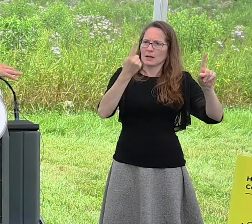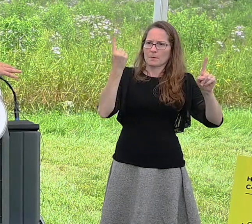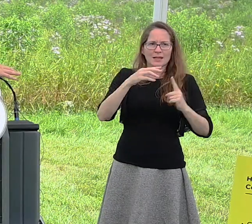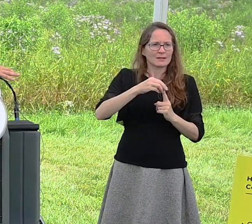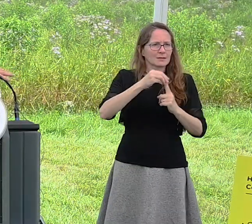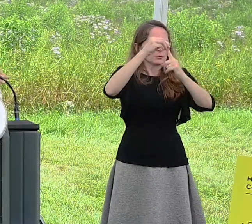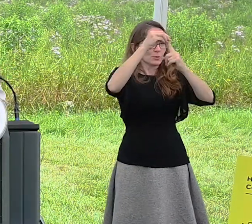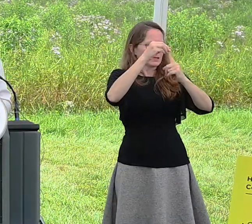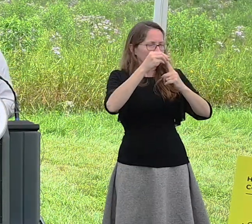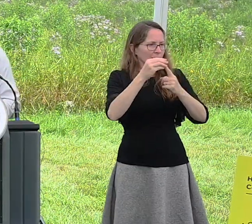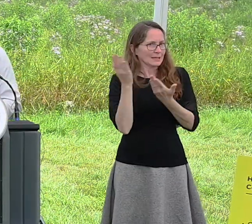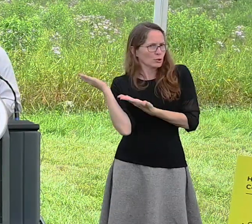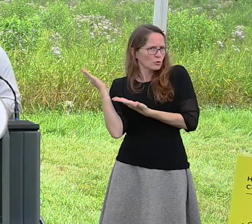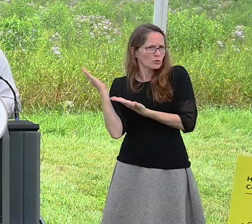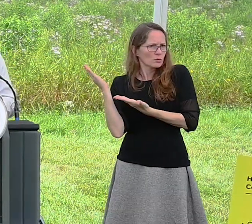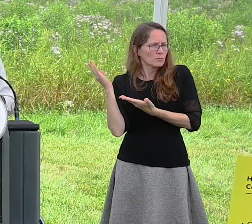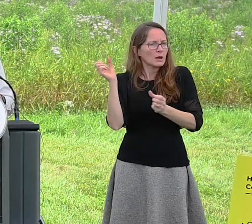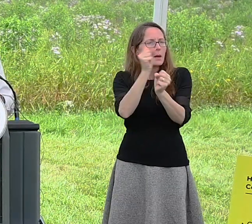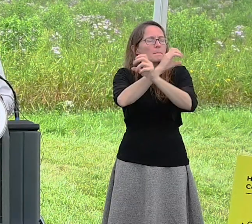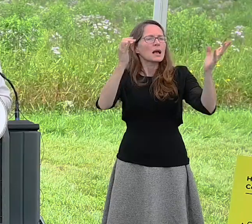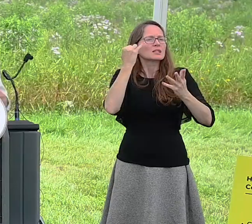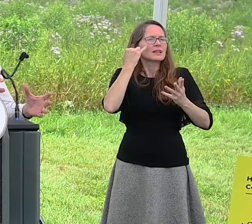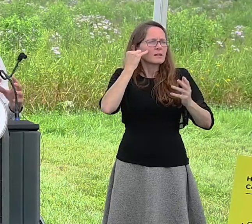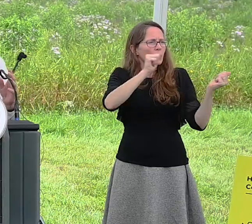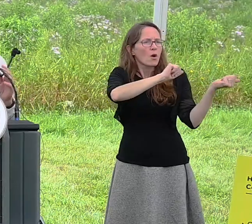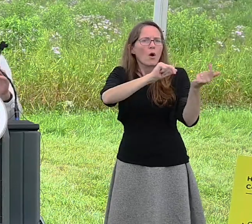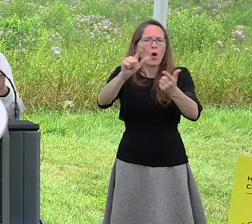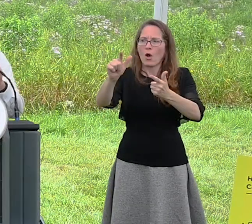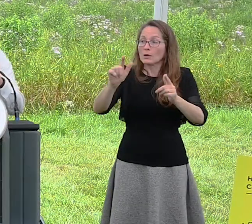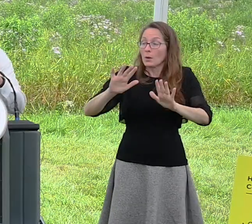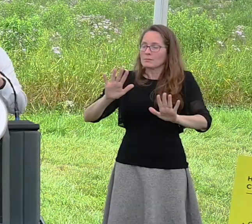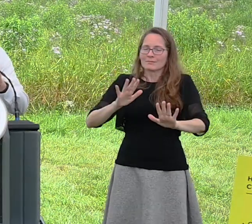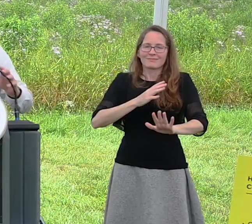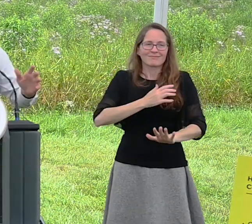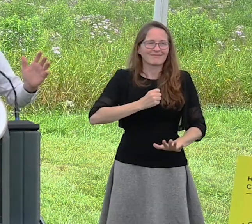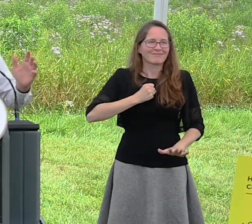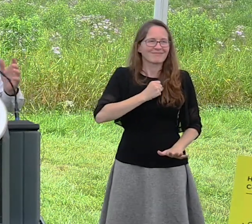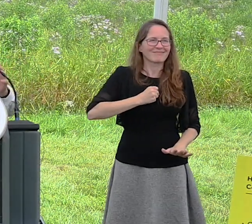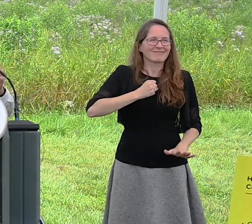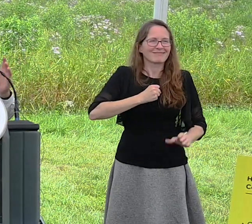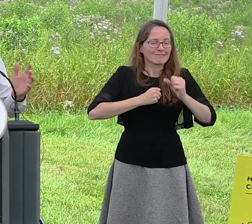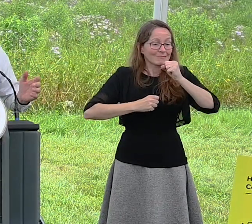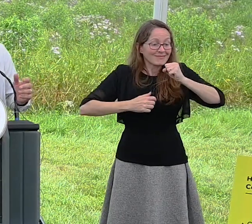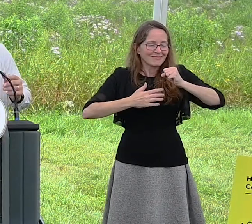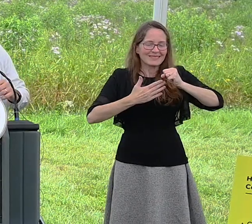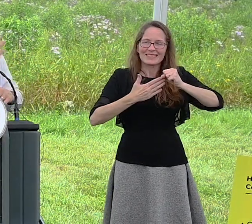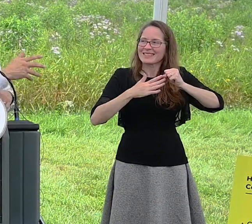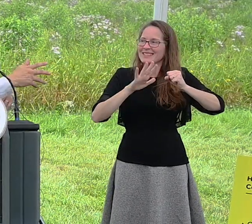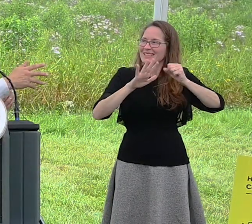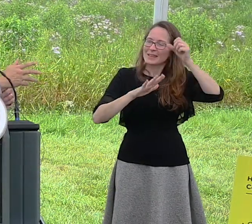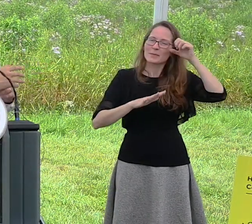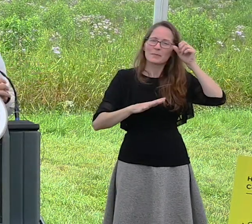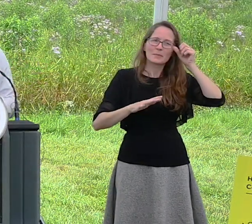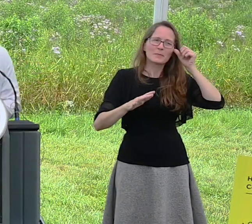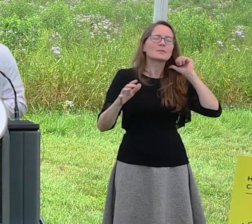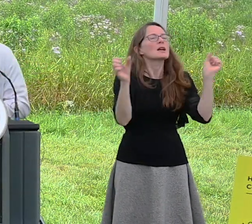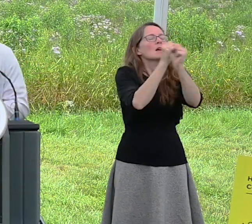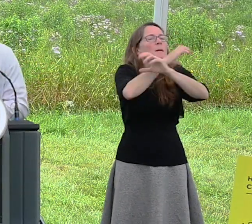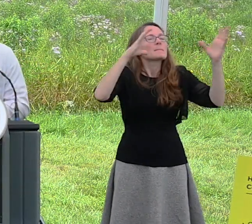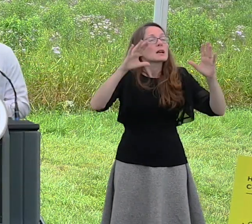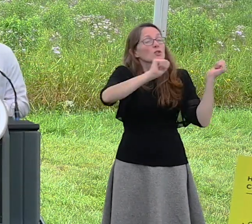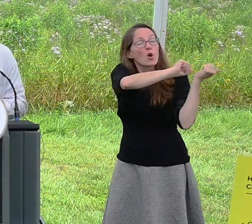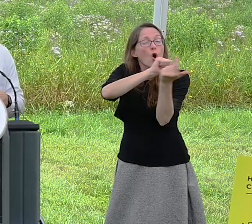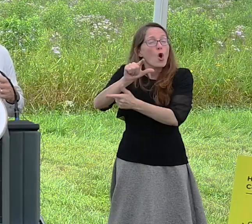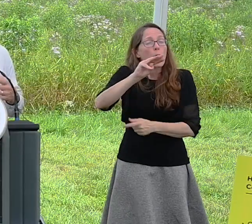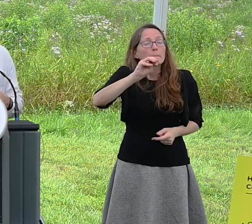could be throughout the community. Imagine all the medians, oh, Jesus Christ, do this again. Imagine all the medians throughout